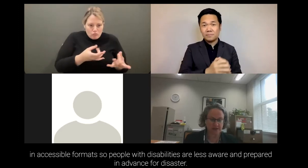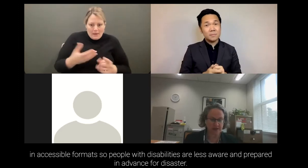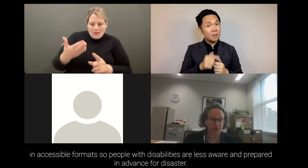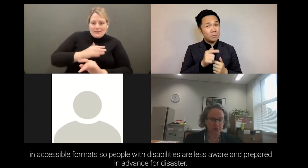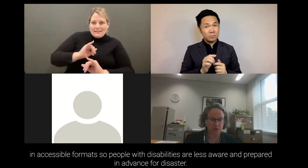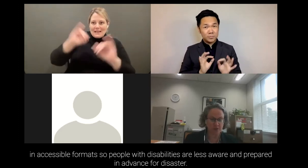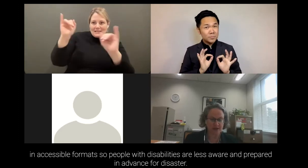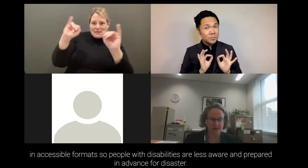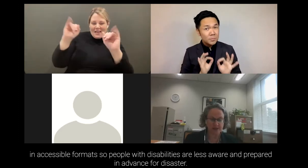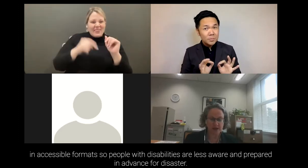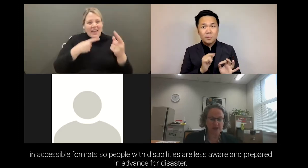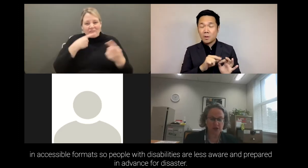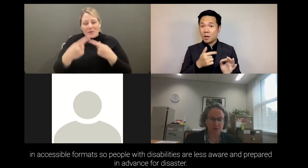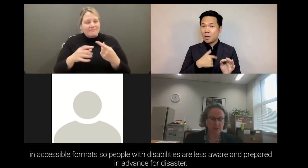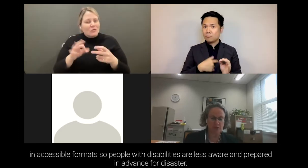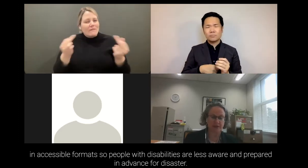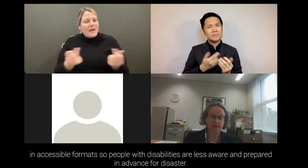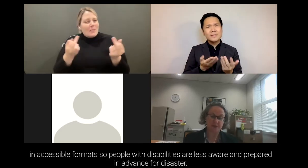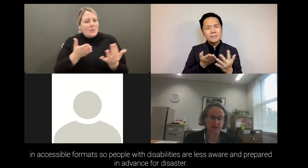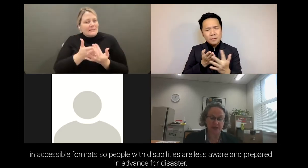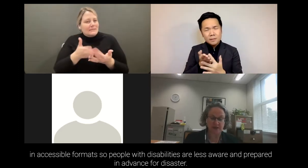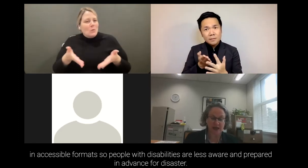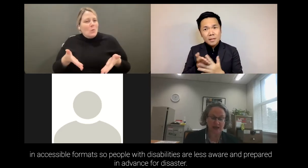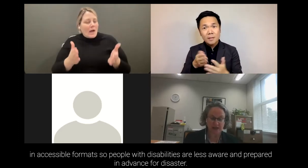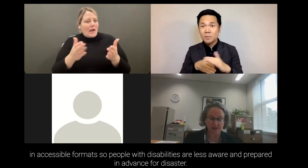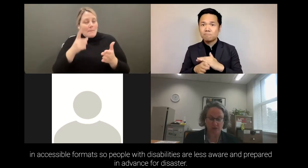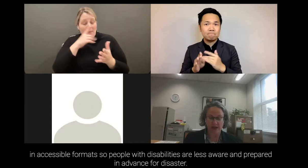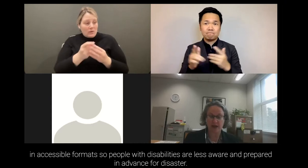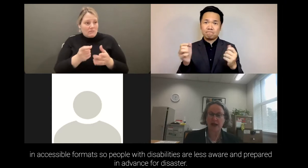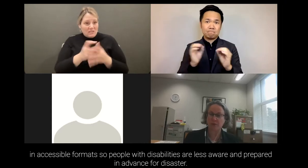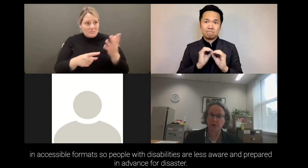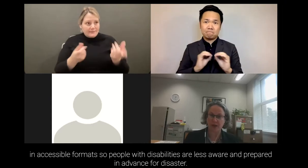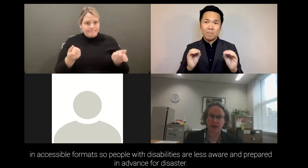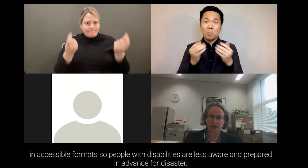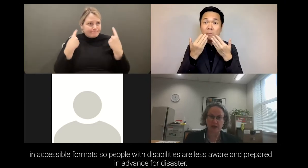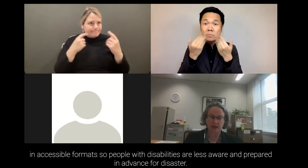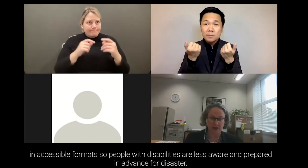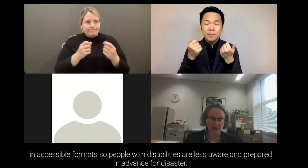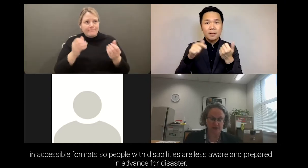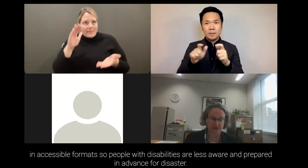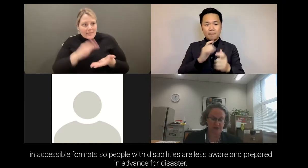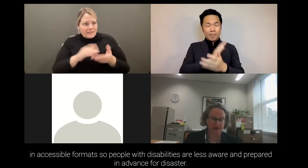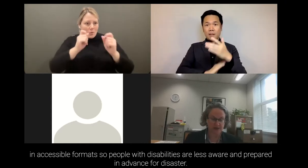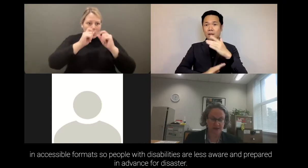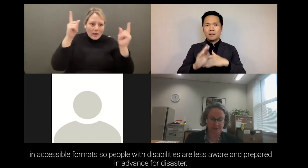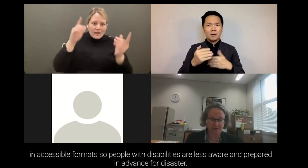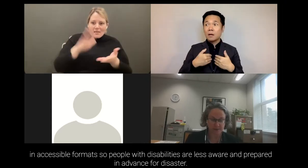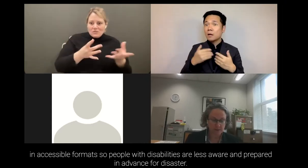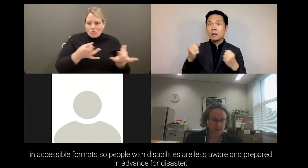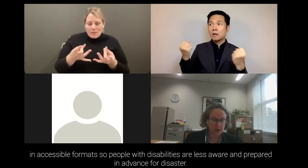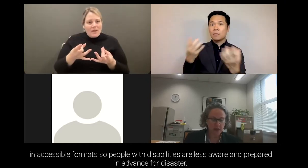in accessible formats, so people with disabilities are less aware and prepared in advance of a disaster.